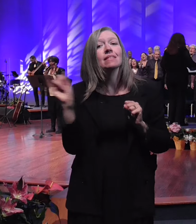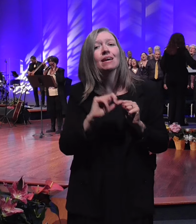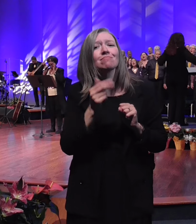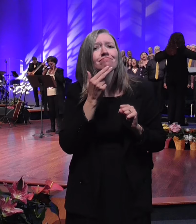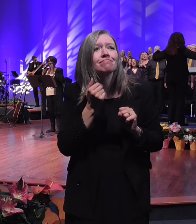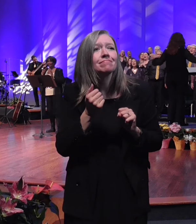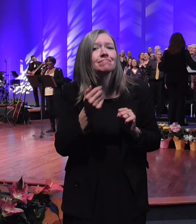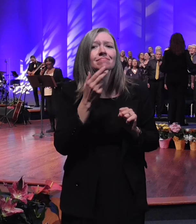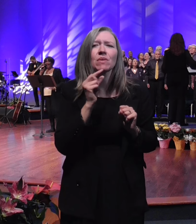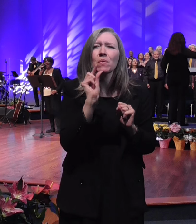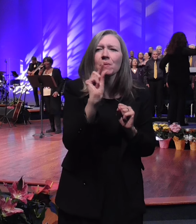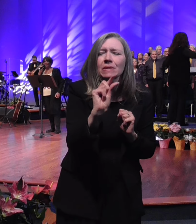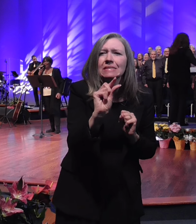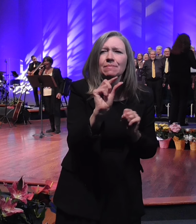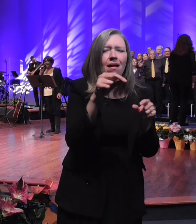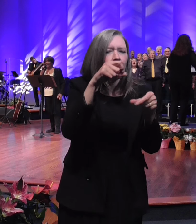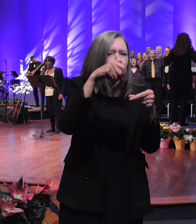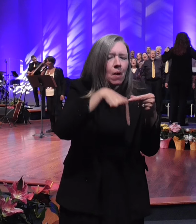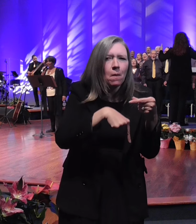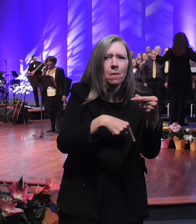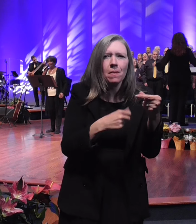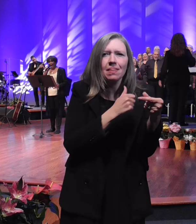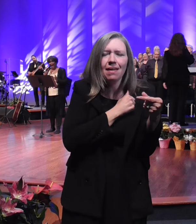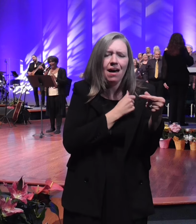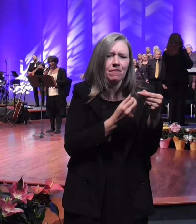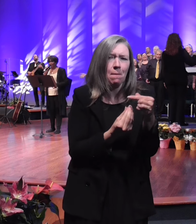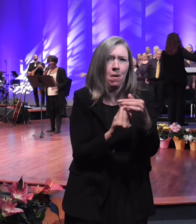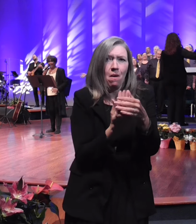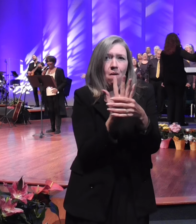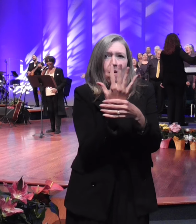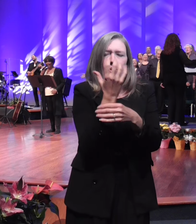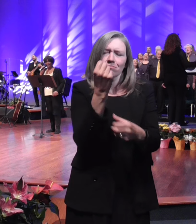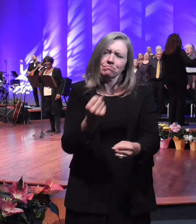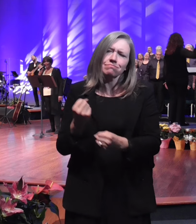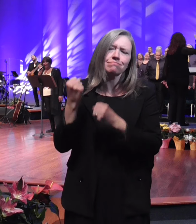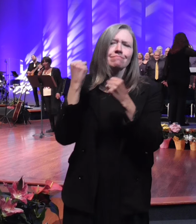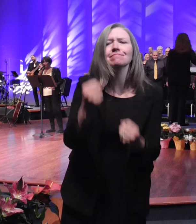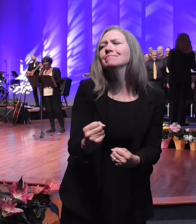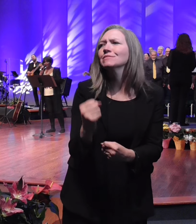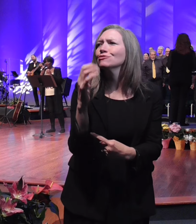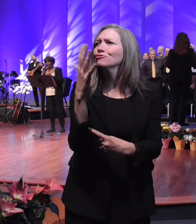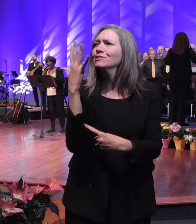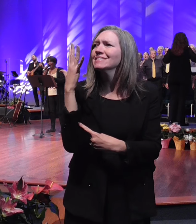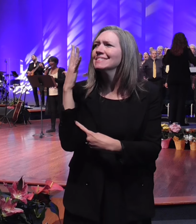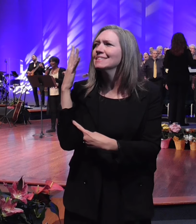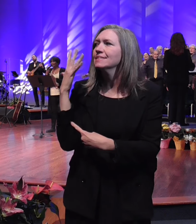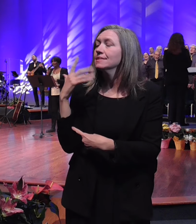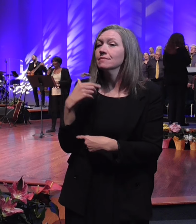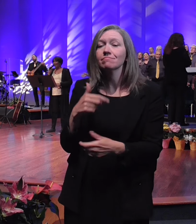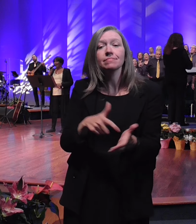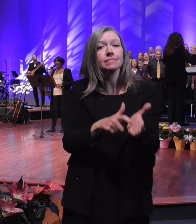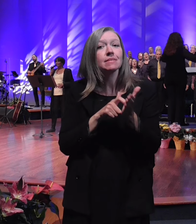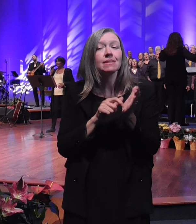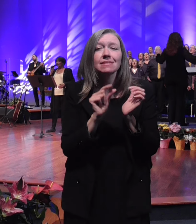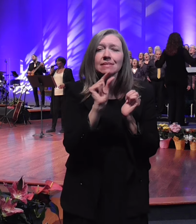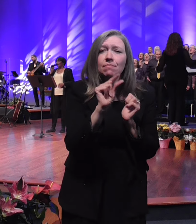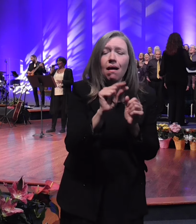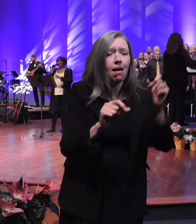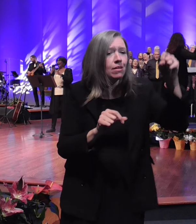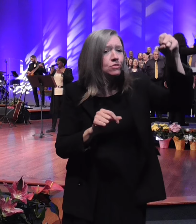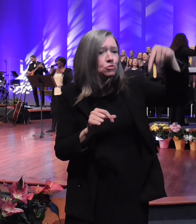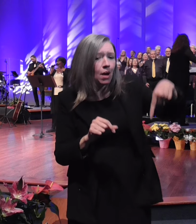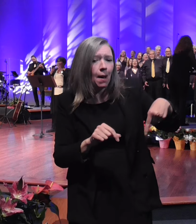Takes a grain of love to make a mighty tree. Takes the smallest